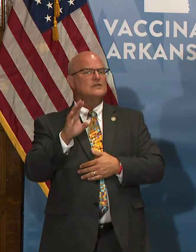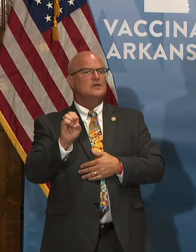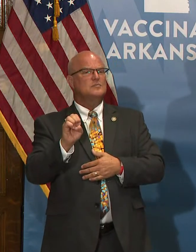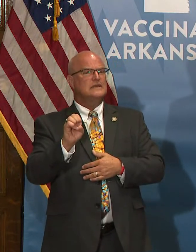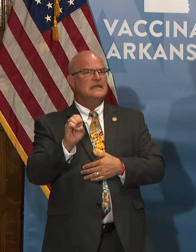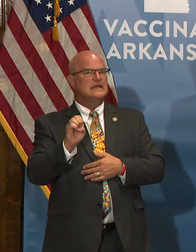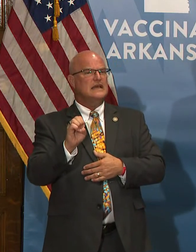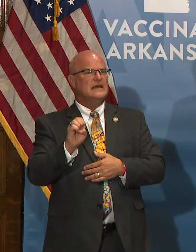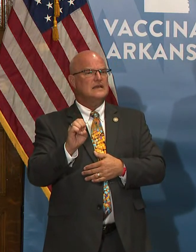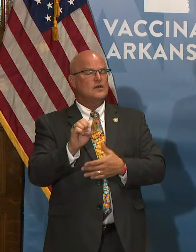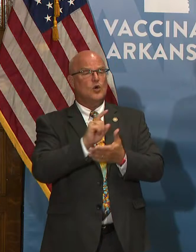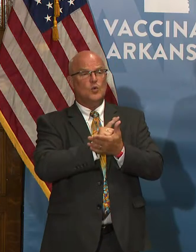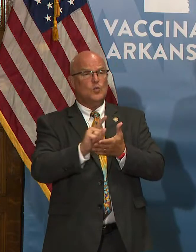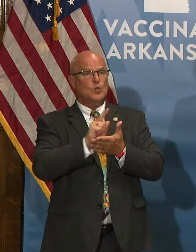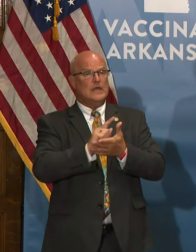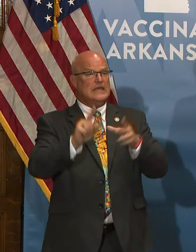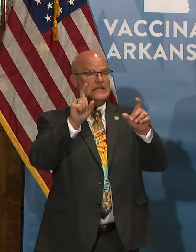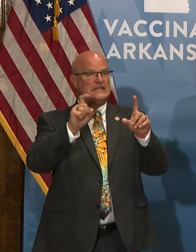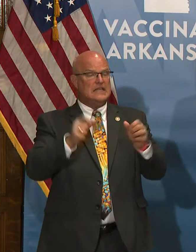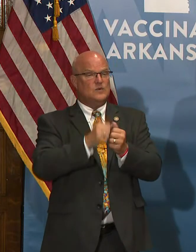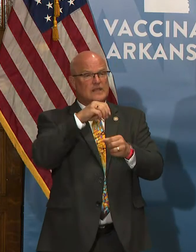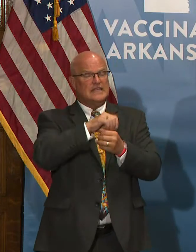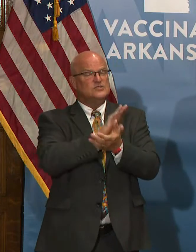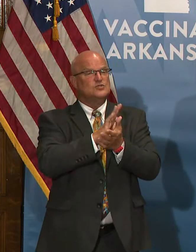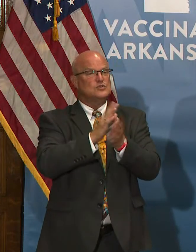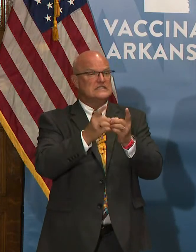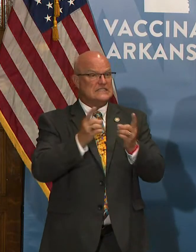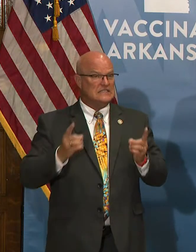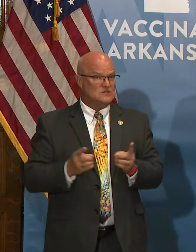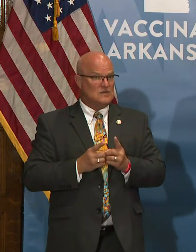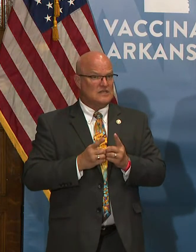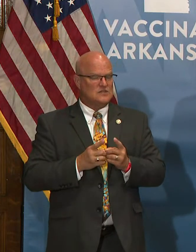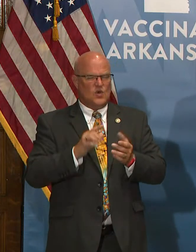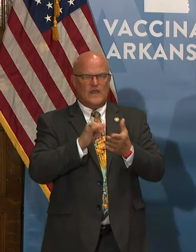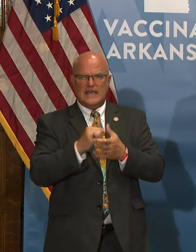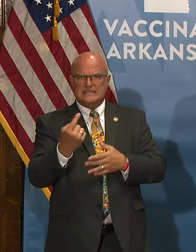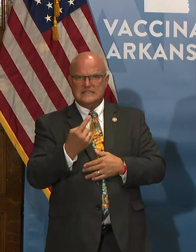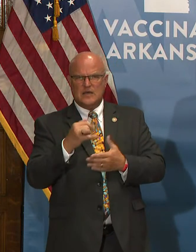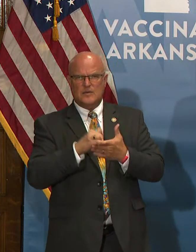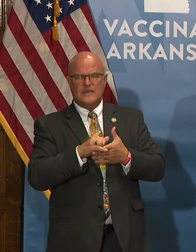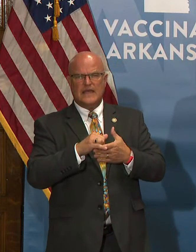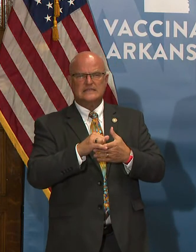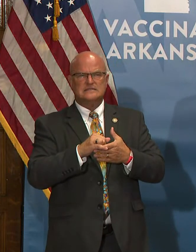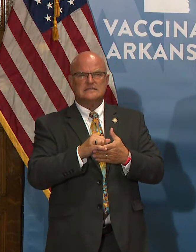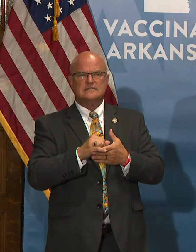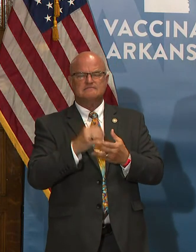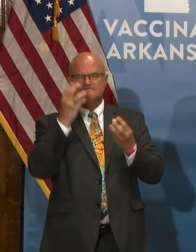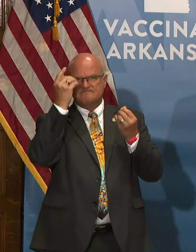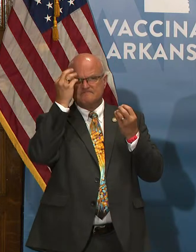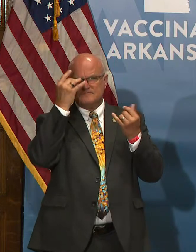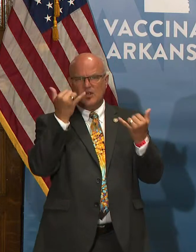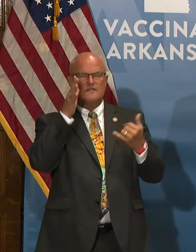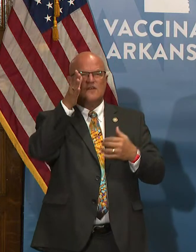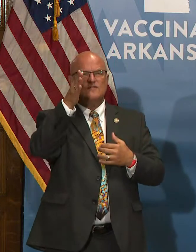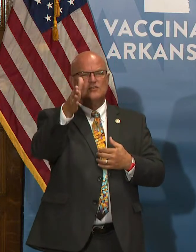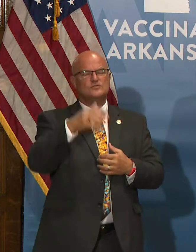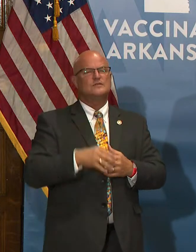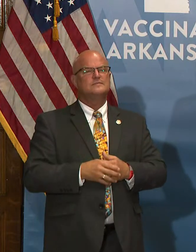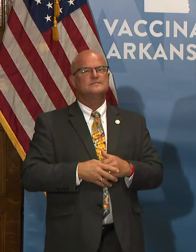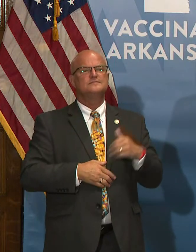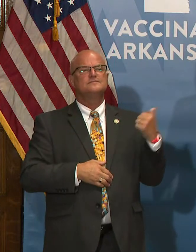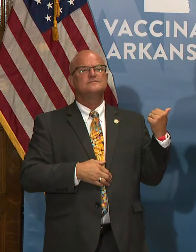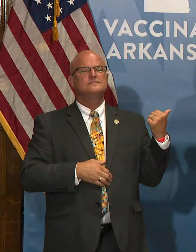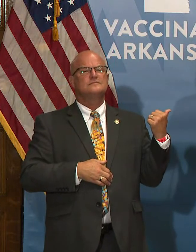be weekly testing within school districts, or is that something that's on the table for future purposes?